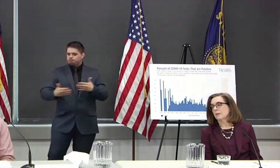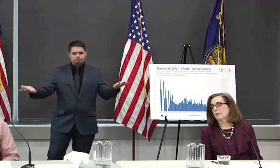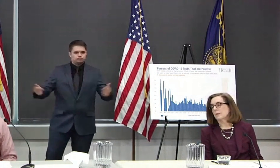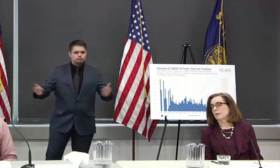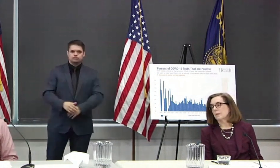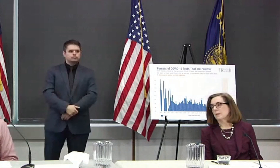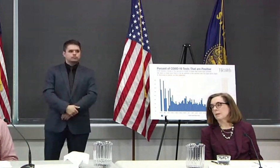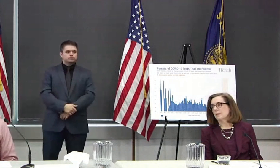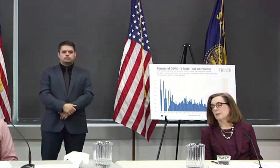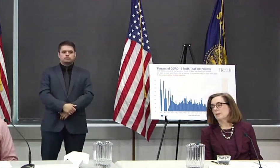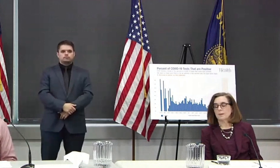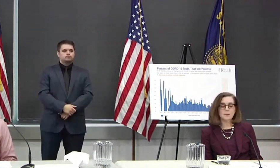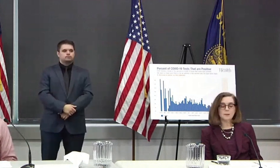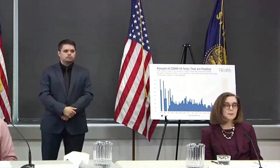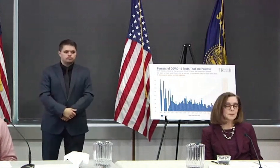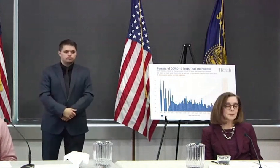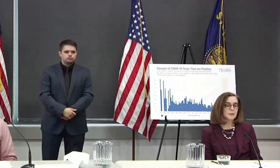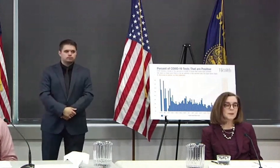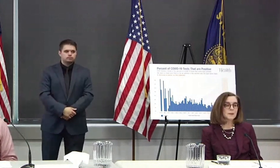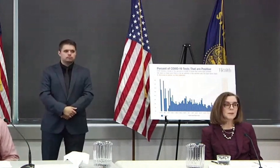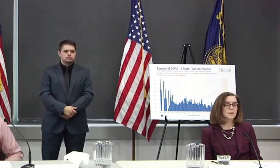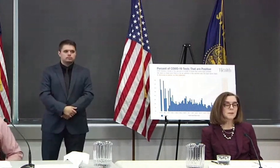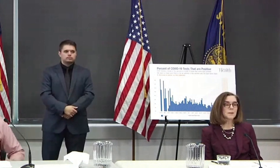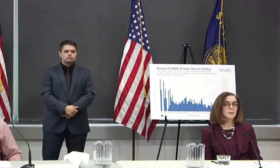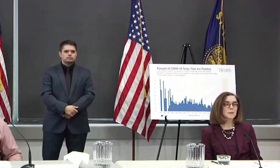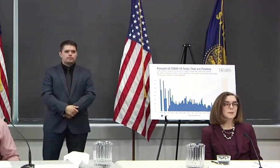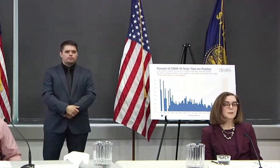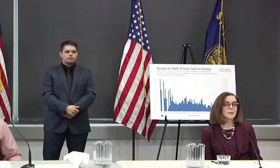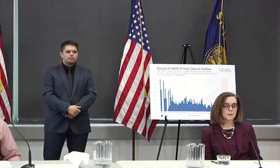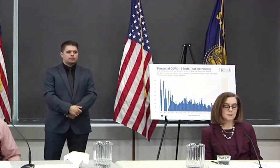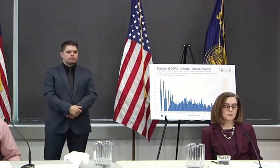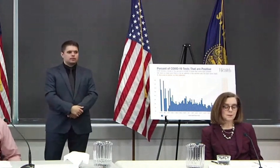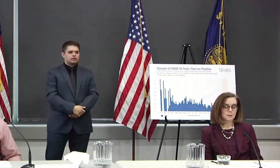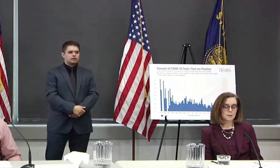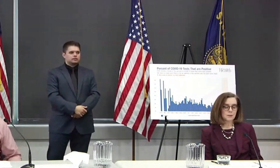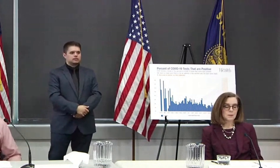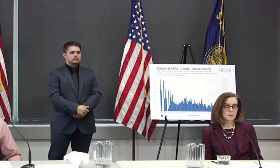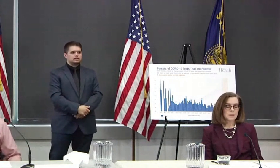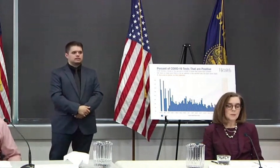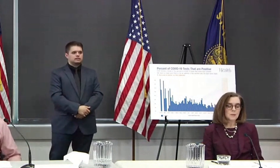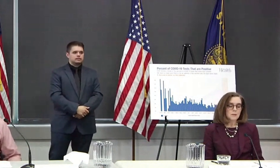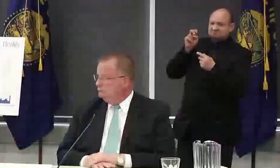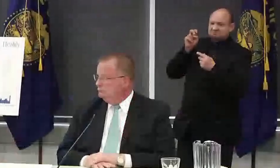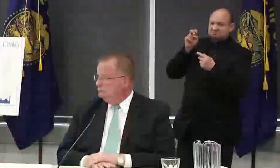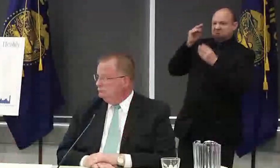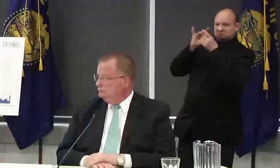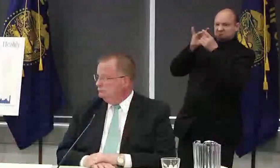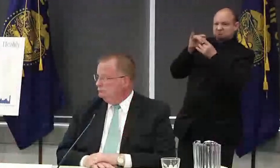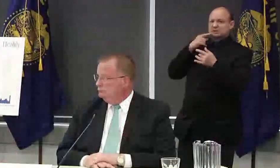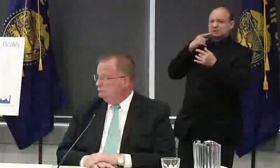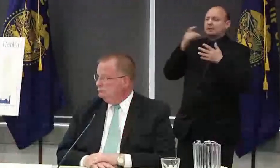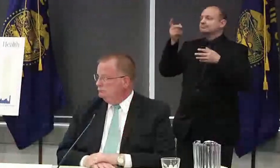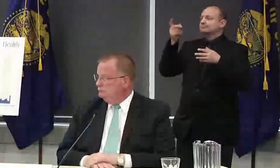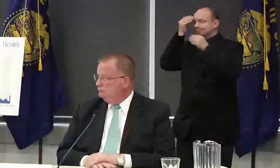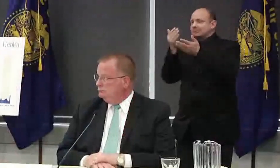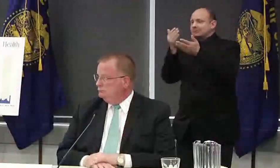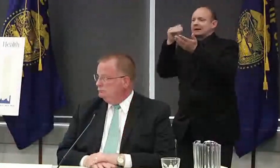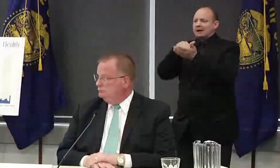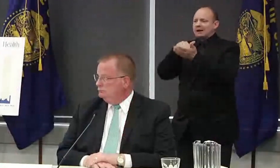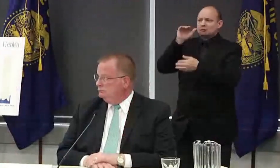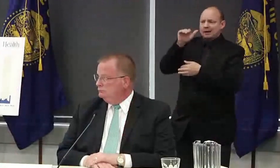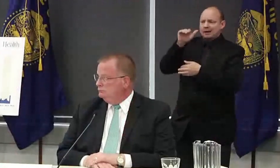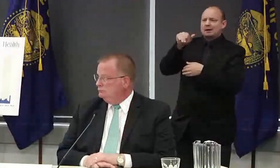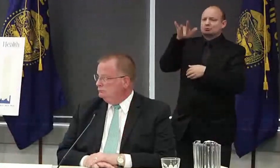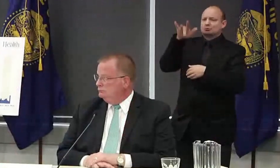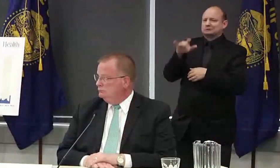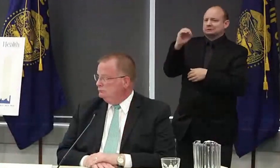Thank you. Thanks, Kevin. Again, please just press 0 to ask a question. If you're having trouble with that,